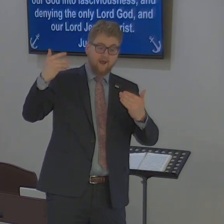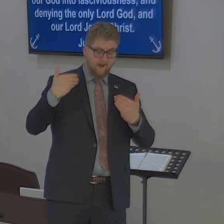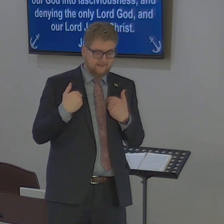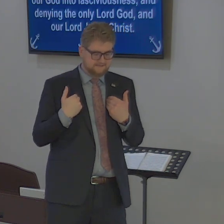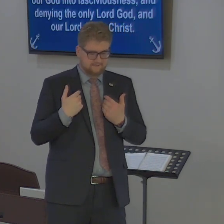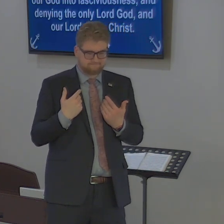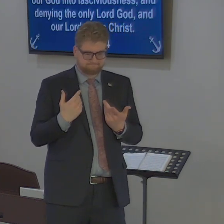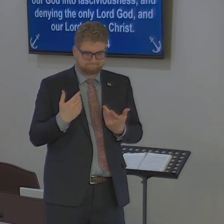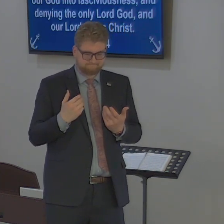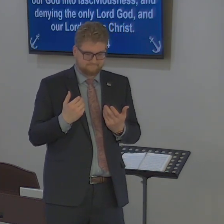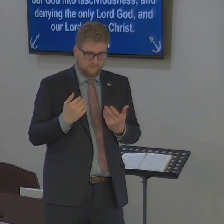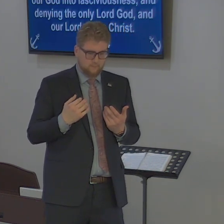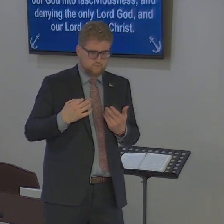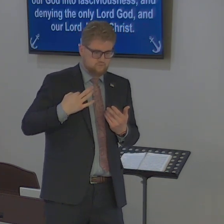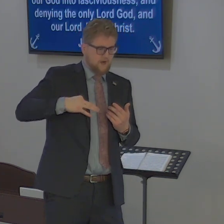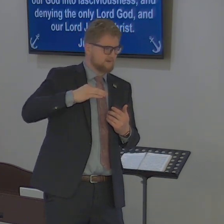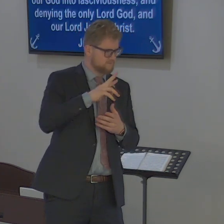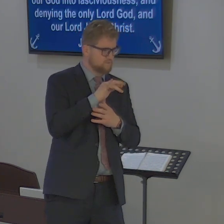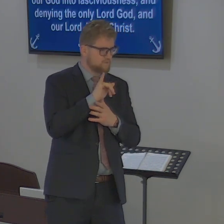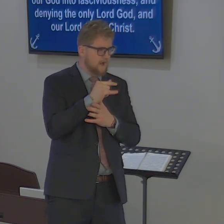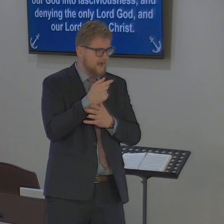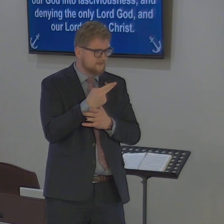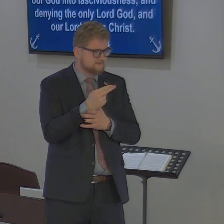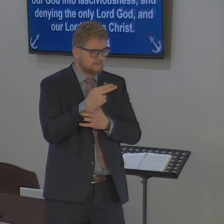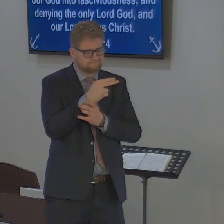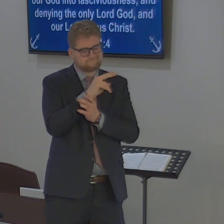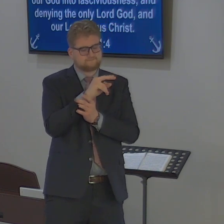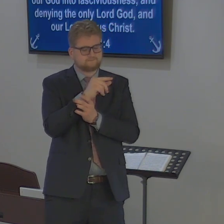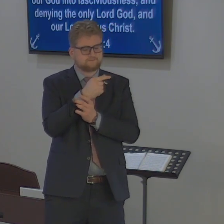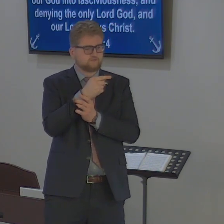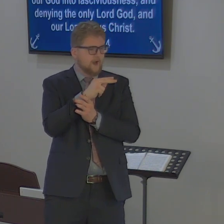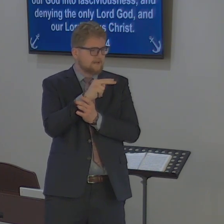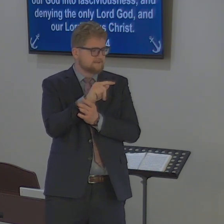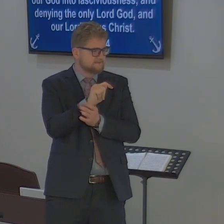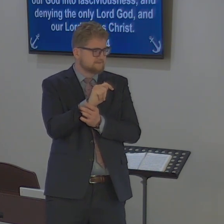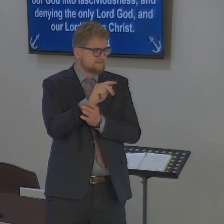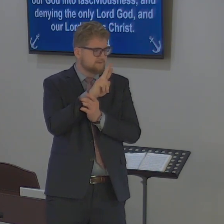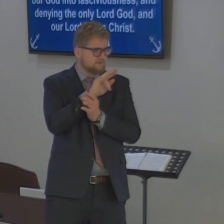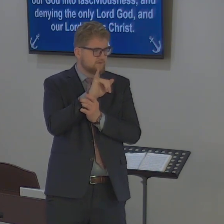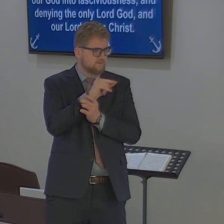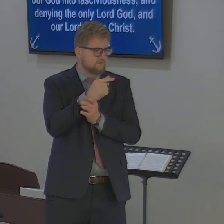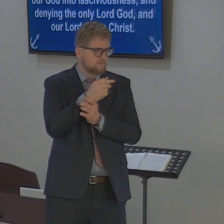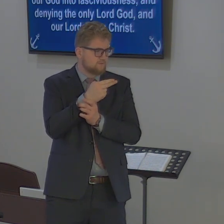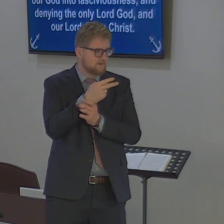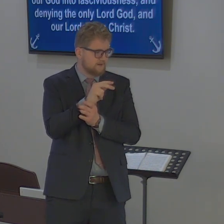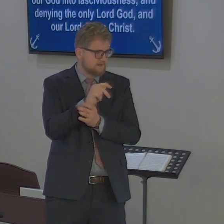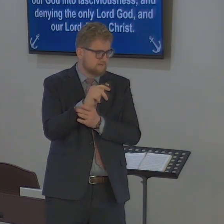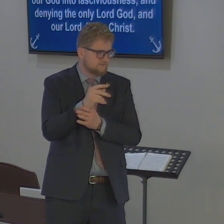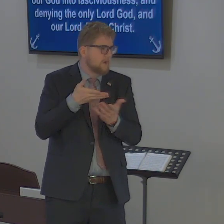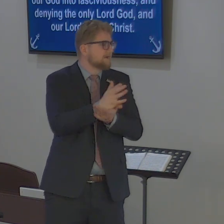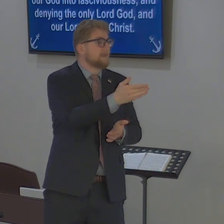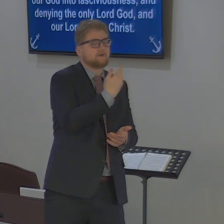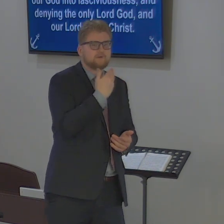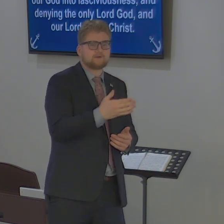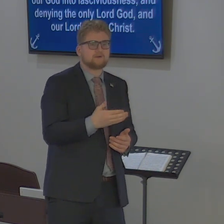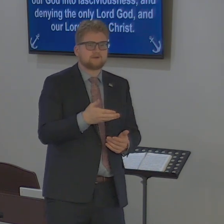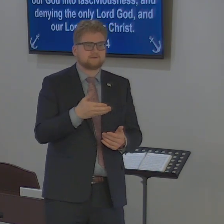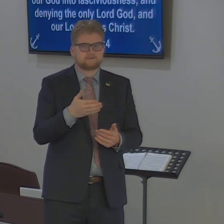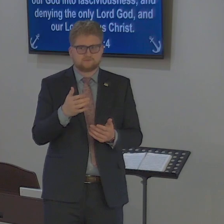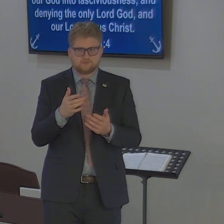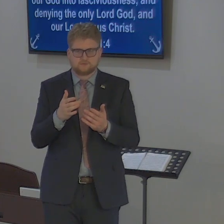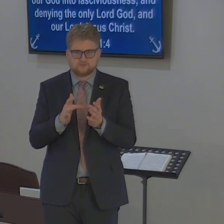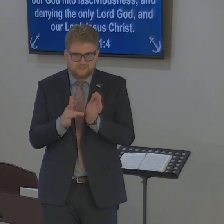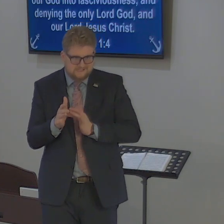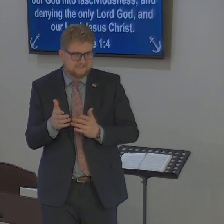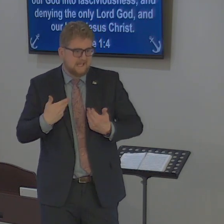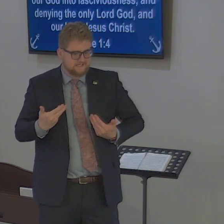be saved, this is the way, as well as he has all the rights to say, this is how you're to live your life. So the grace of God ought